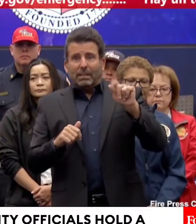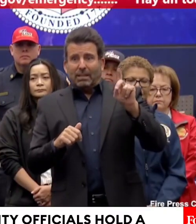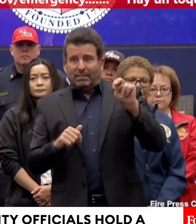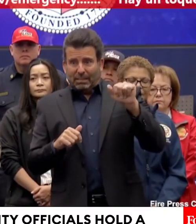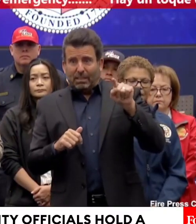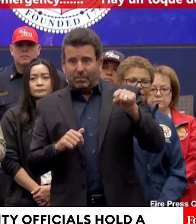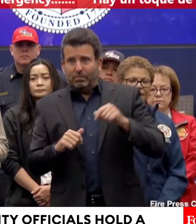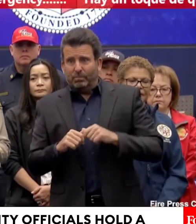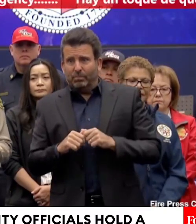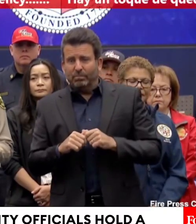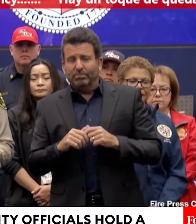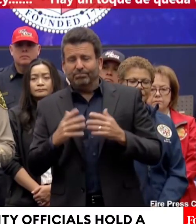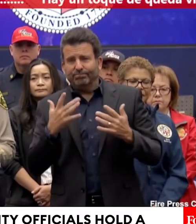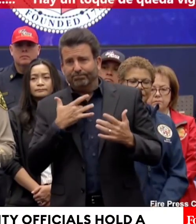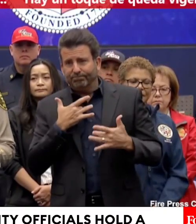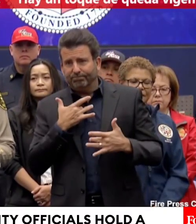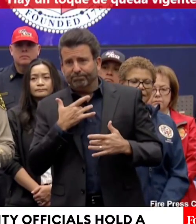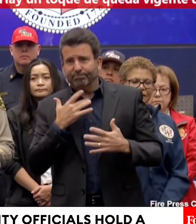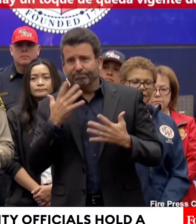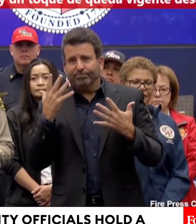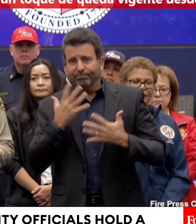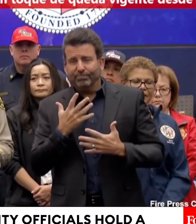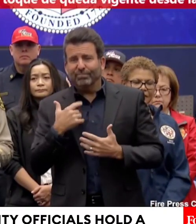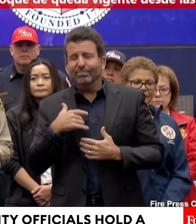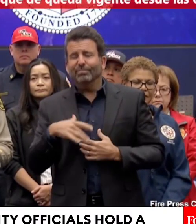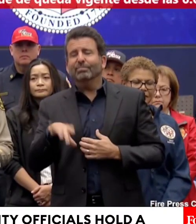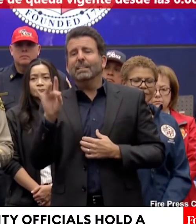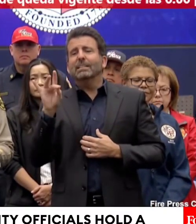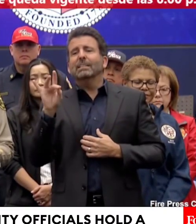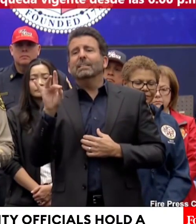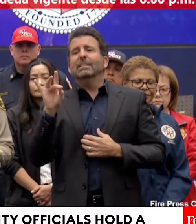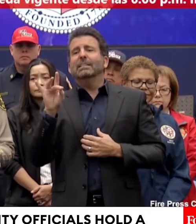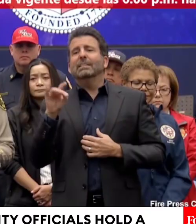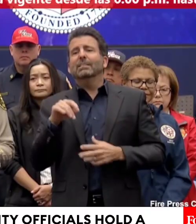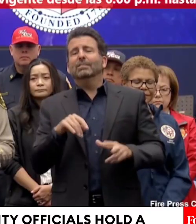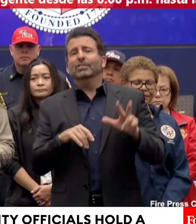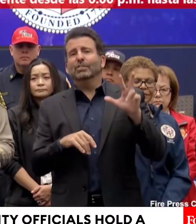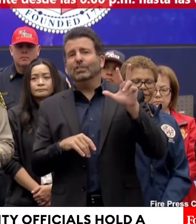search, we did locate 3 deceased.